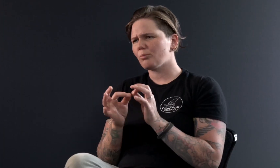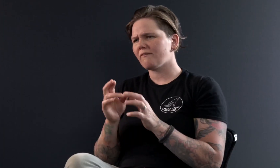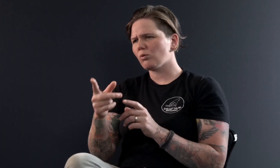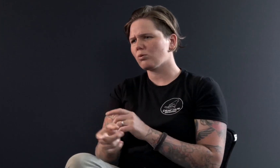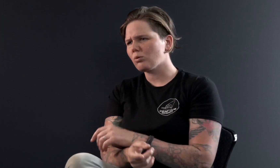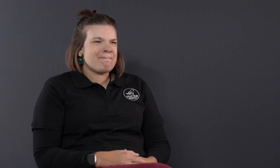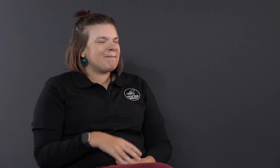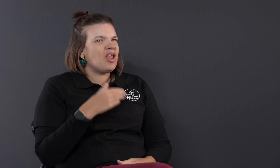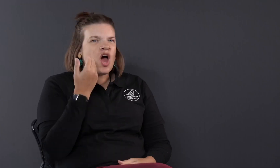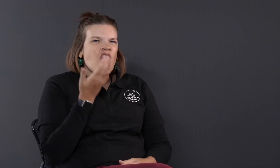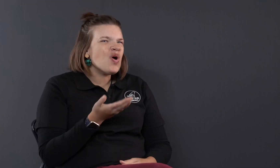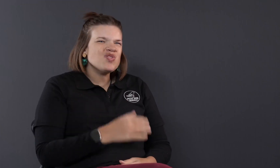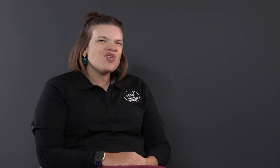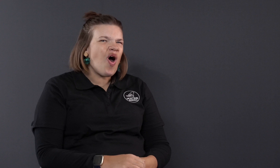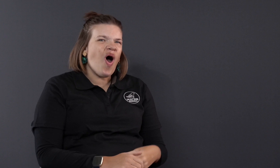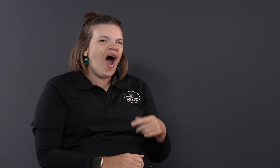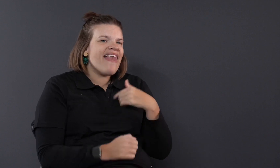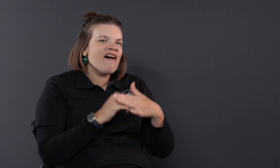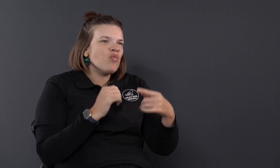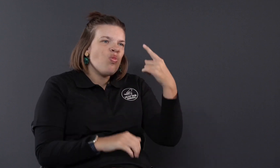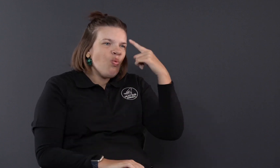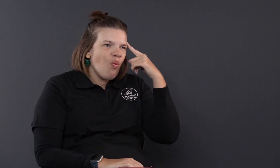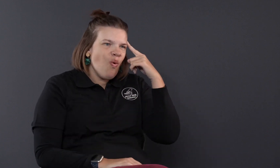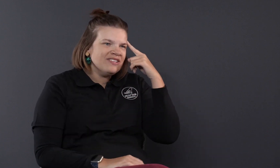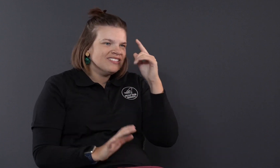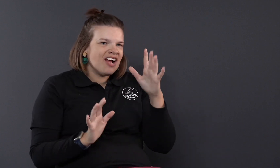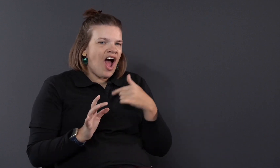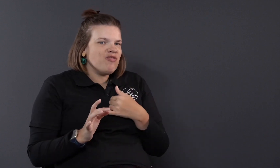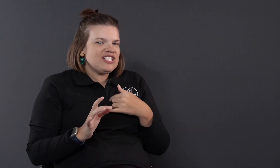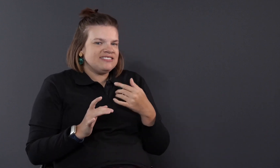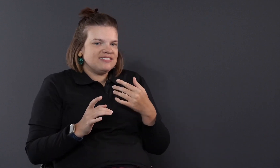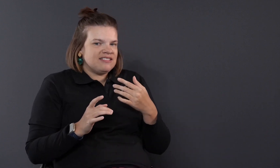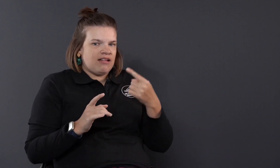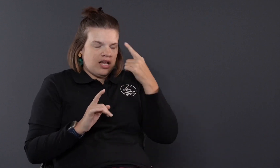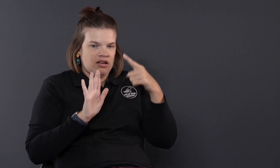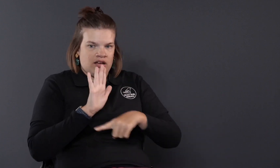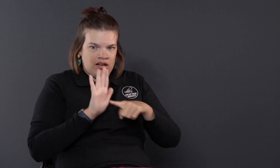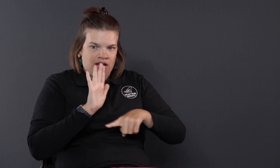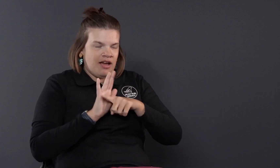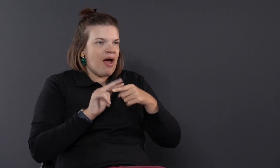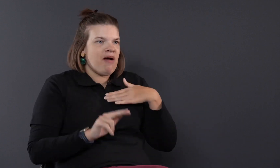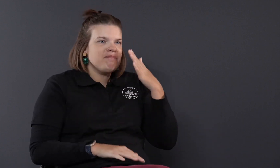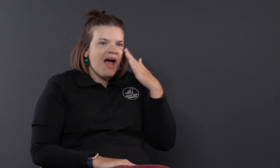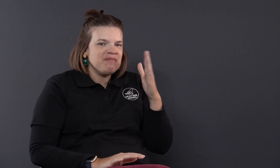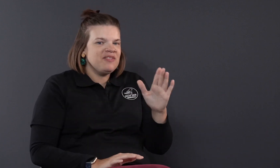an interpreter? Well, I don't know. To be honest, I was having a really hard time, and I couldn't stop thinking about